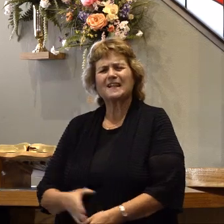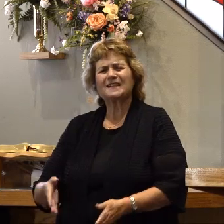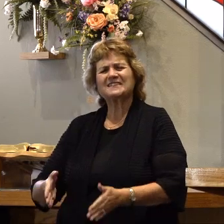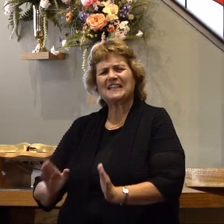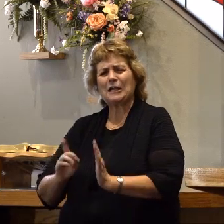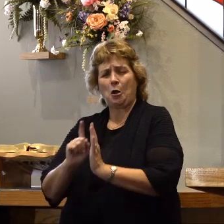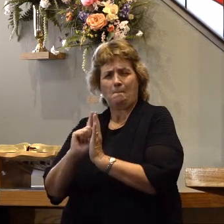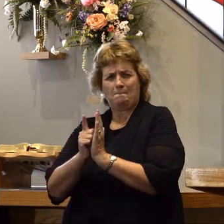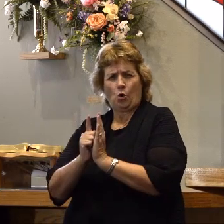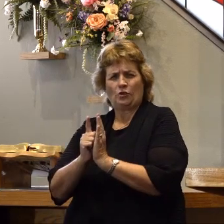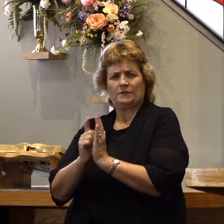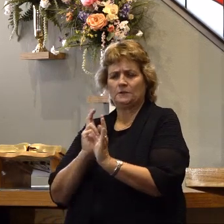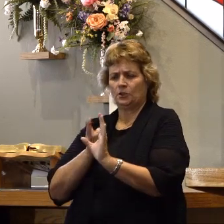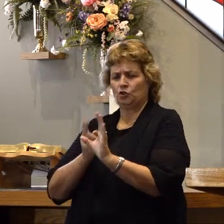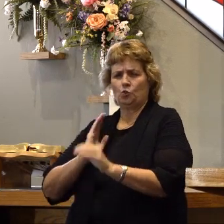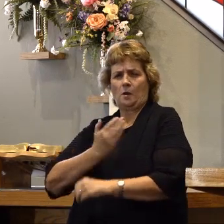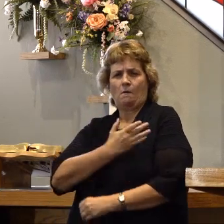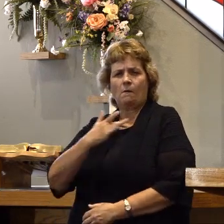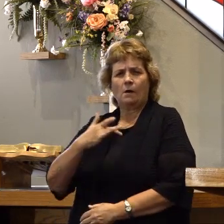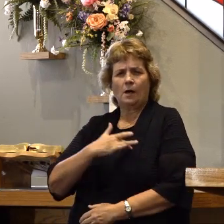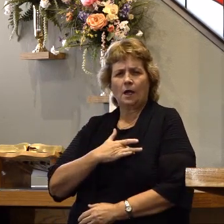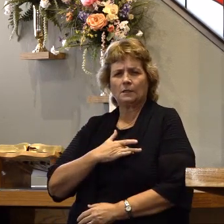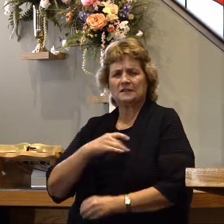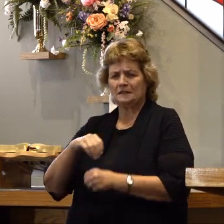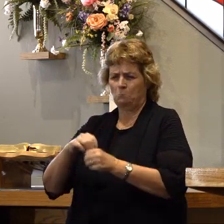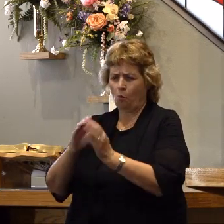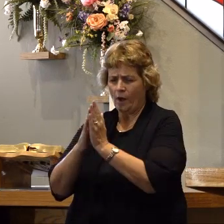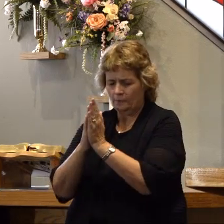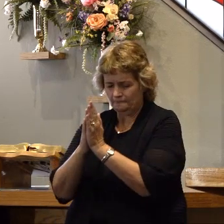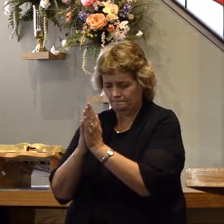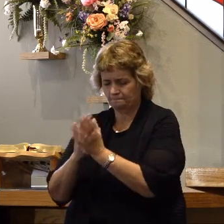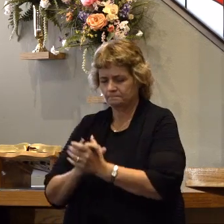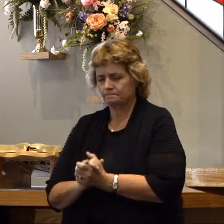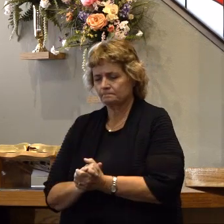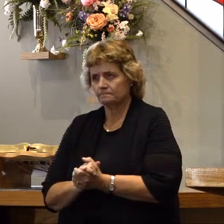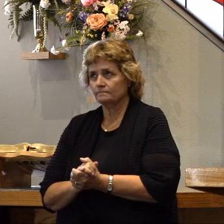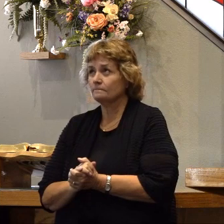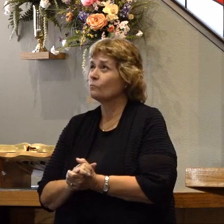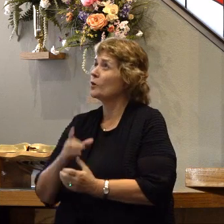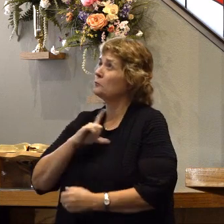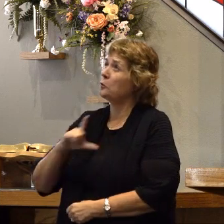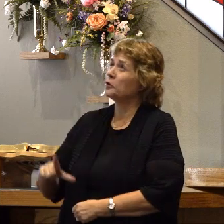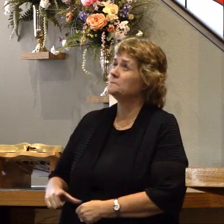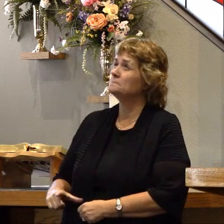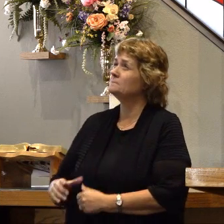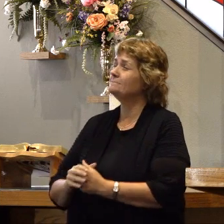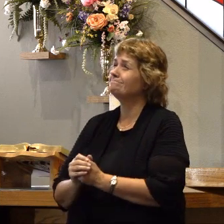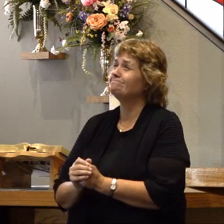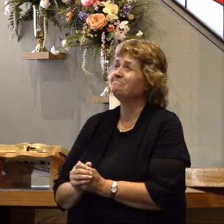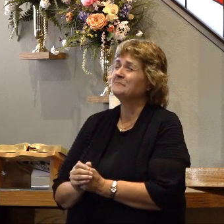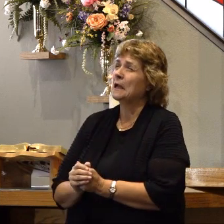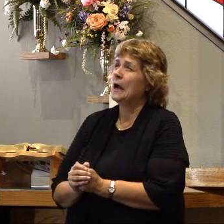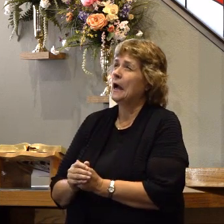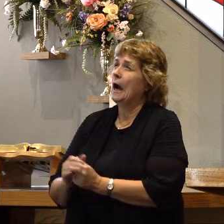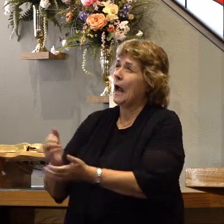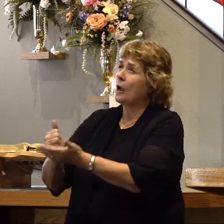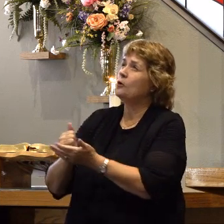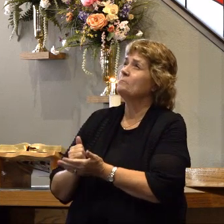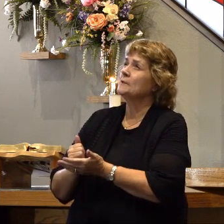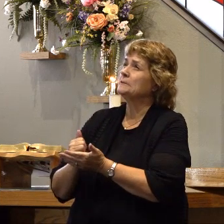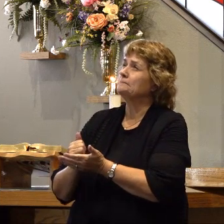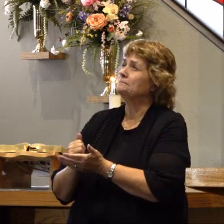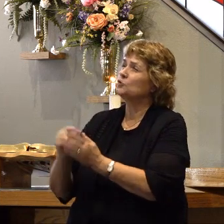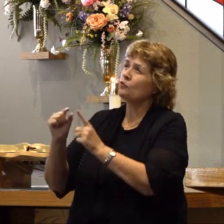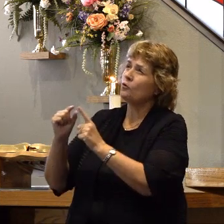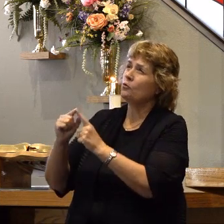Let's take a moment and join our hearts in prayer. Lord, may the words of my mouth and the